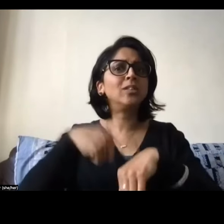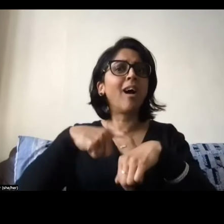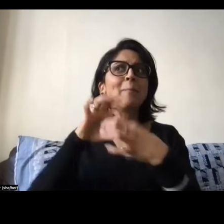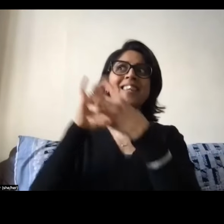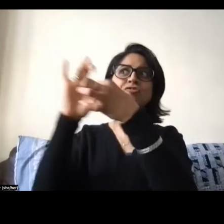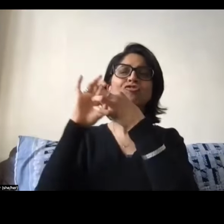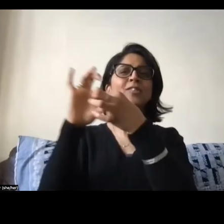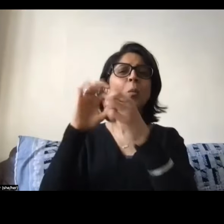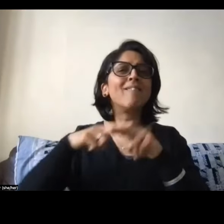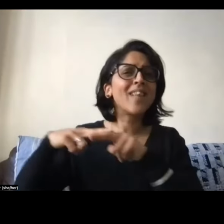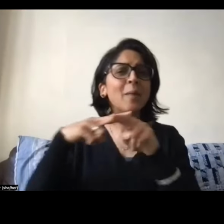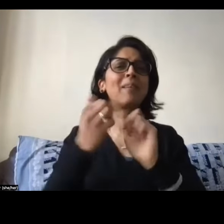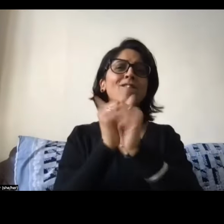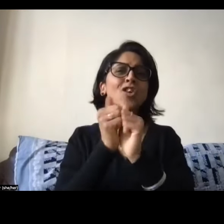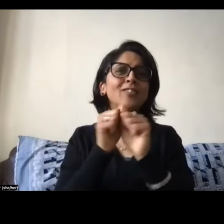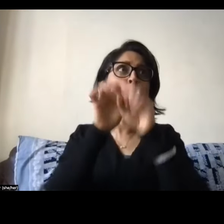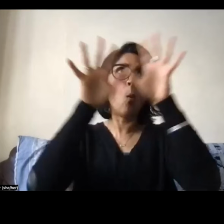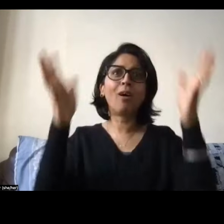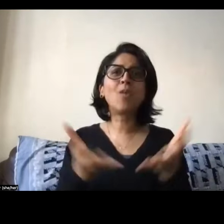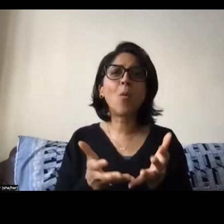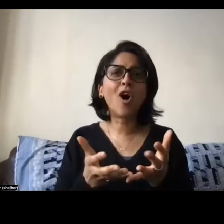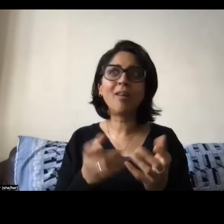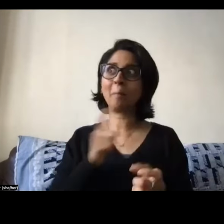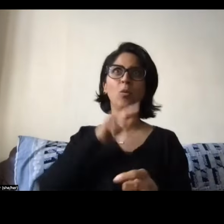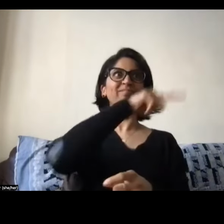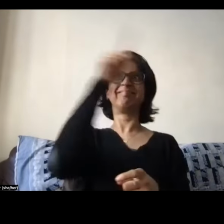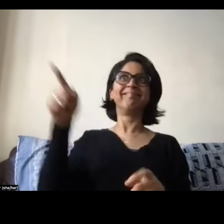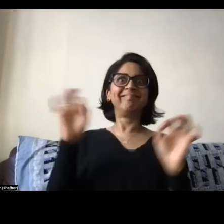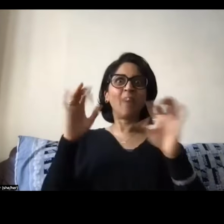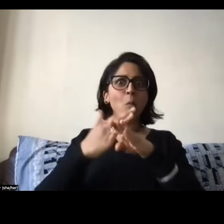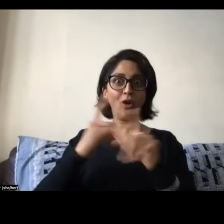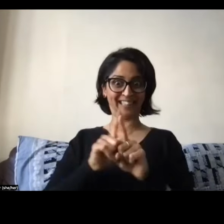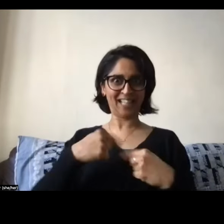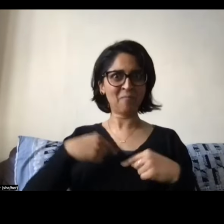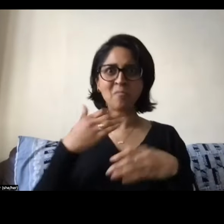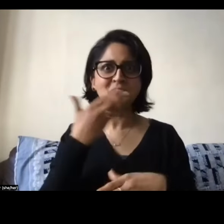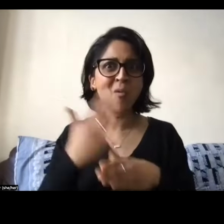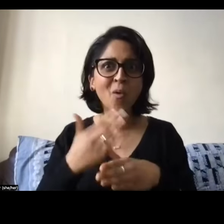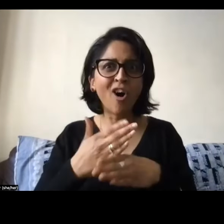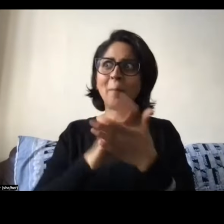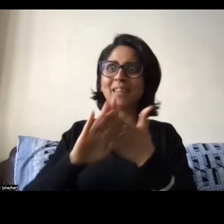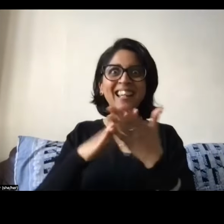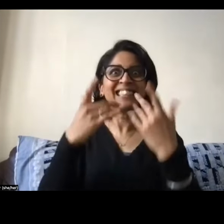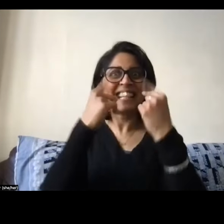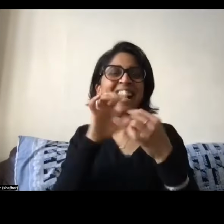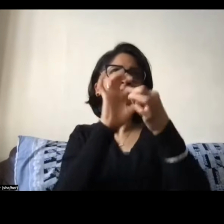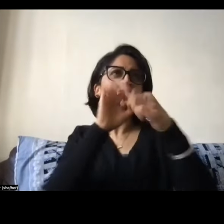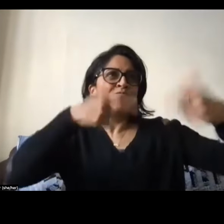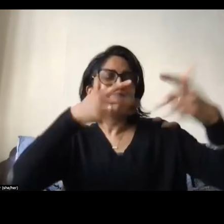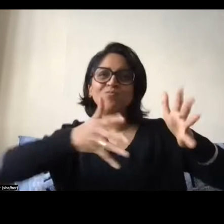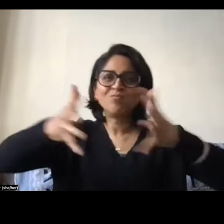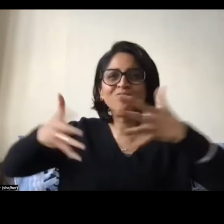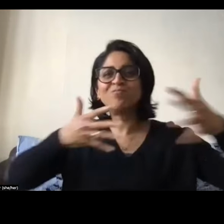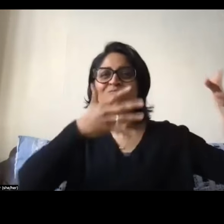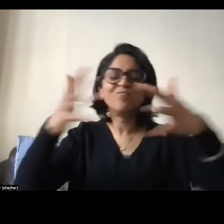had different impacts. For some people, it was positive, having more time to engage with their friends from all over the world. They're not having